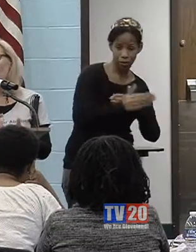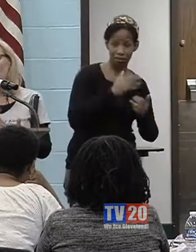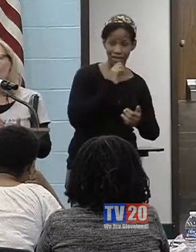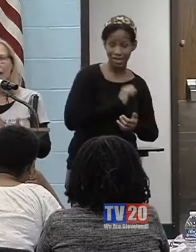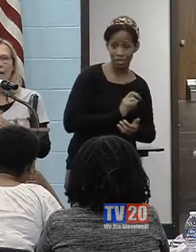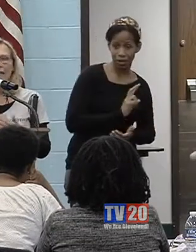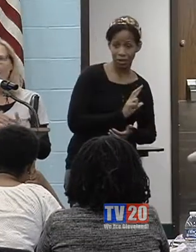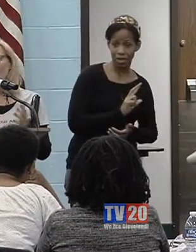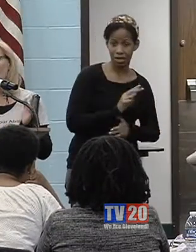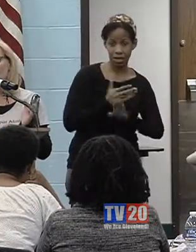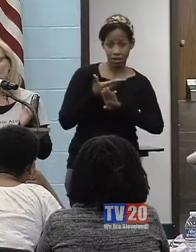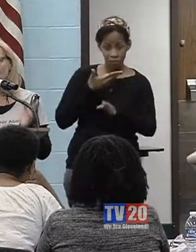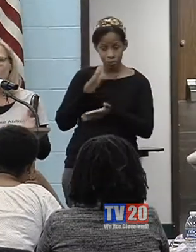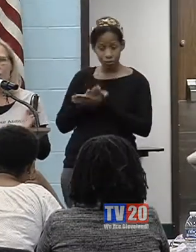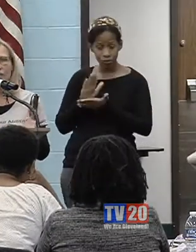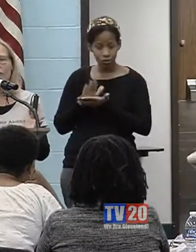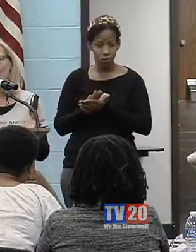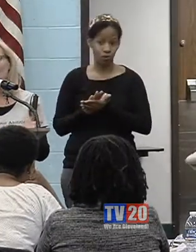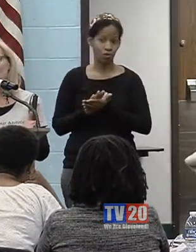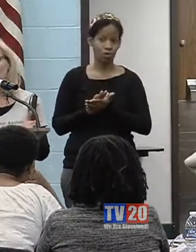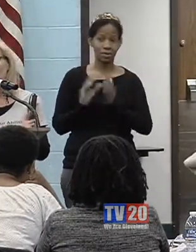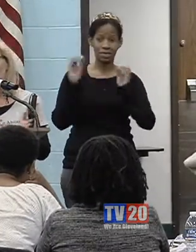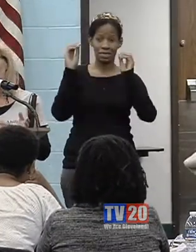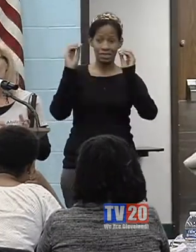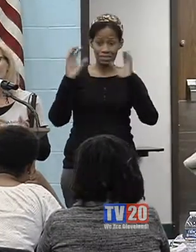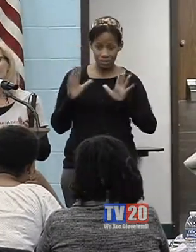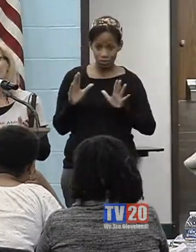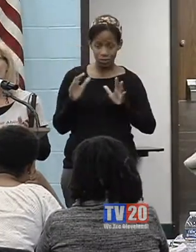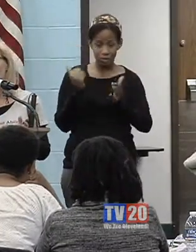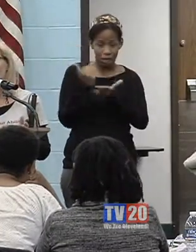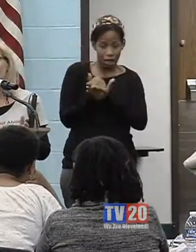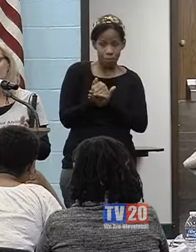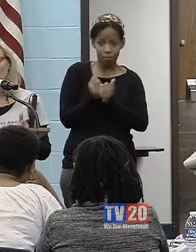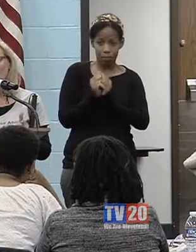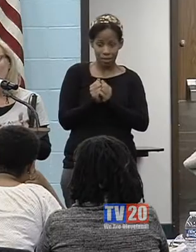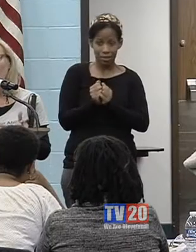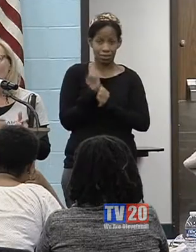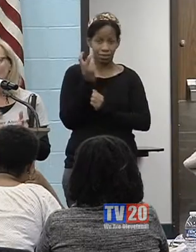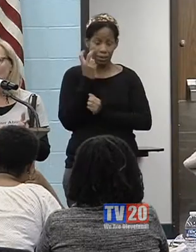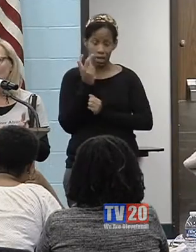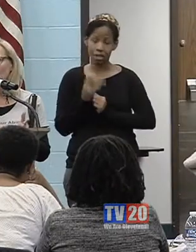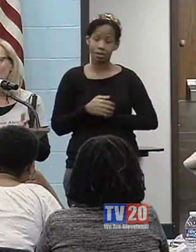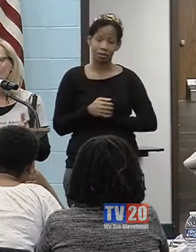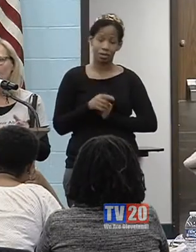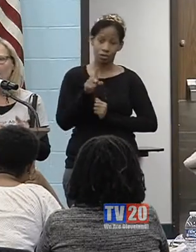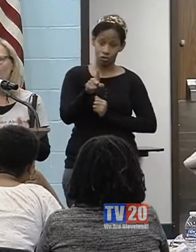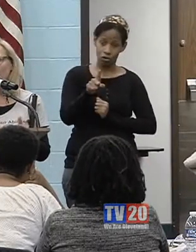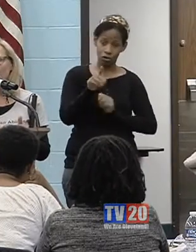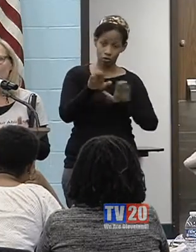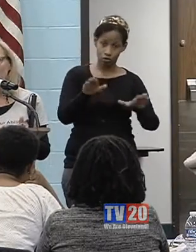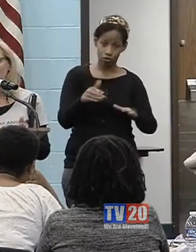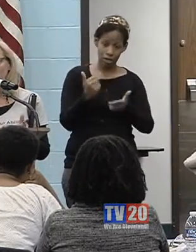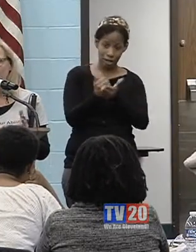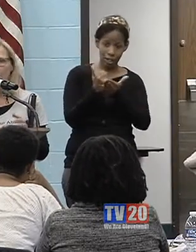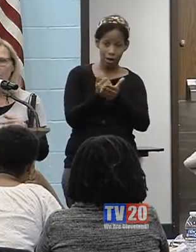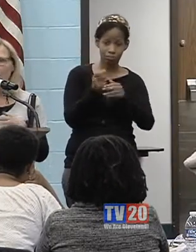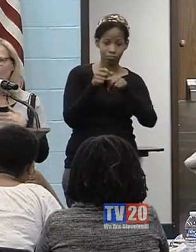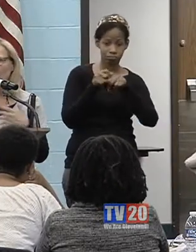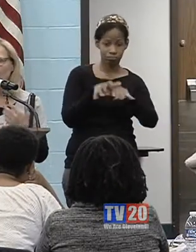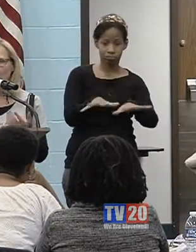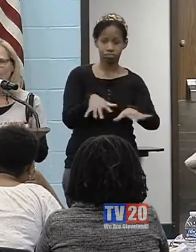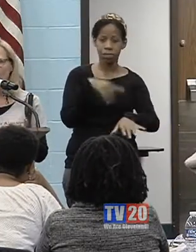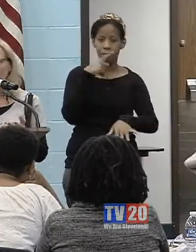preschool. TVIs, which are teachers of the visually impaired, which go out into the community and help your child be mainstreamed into